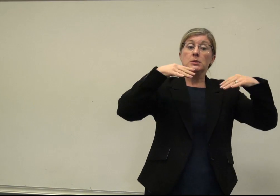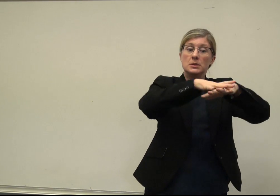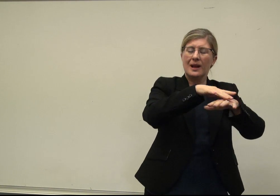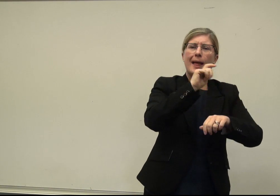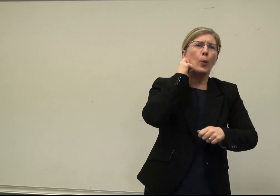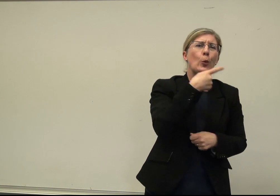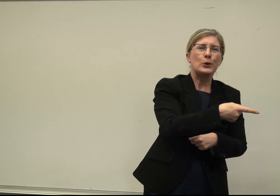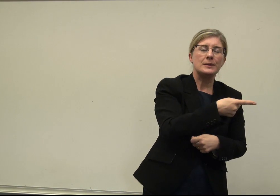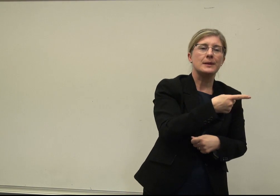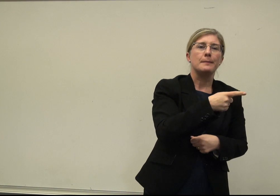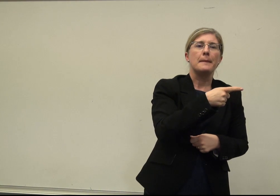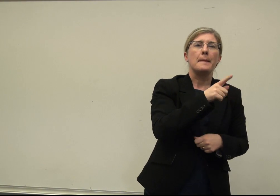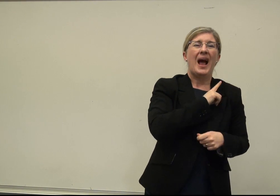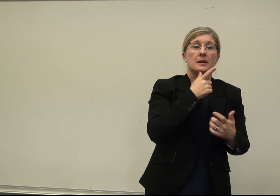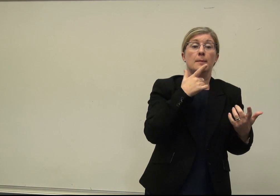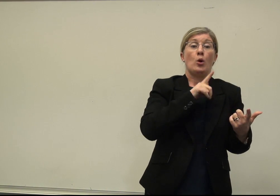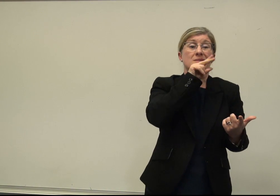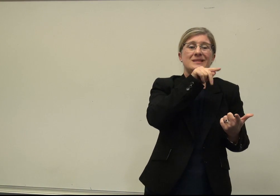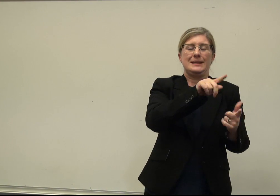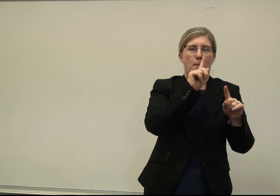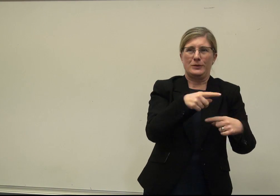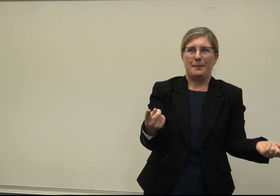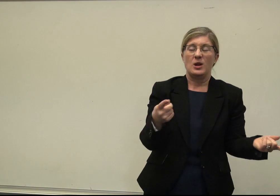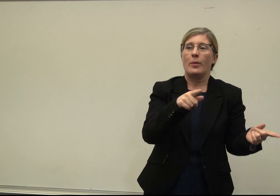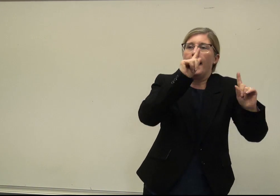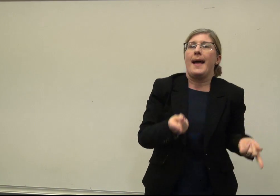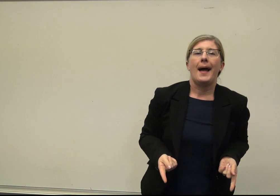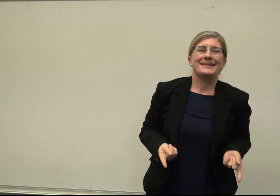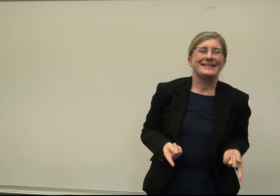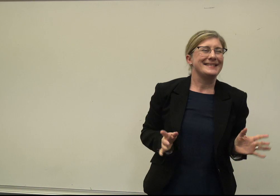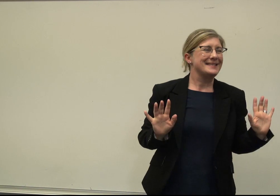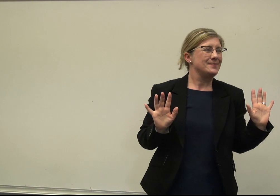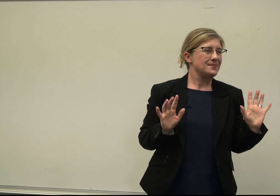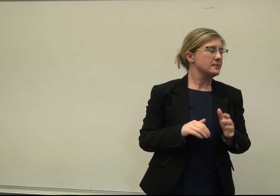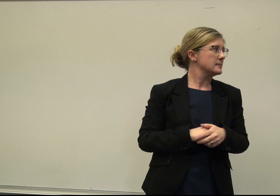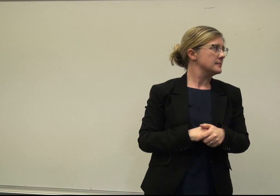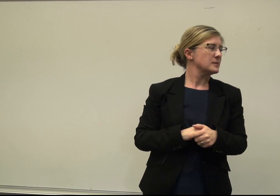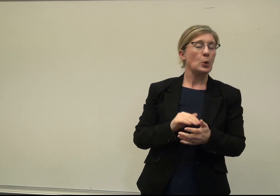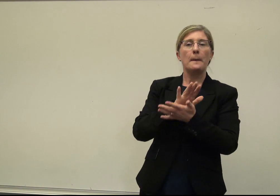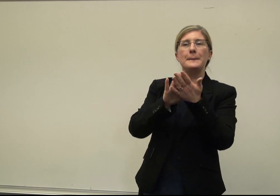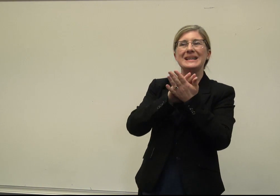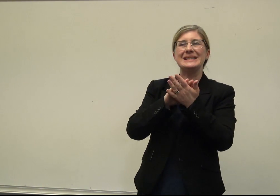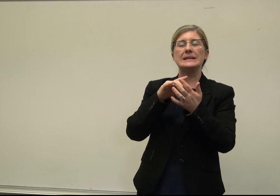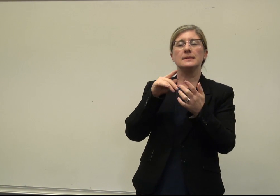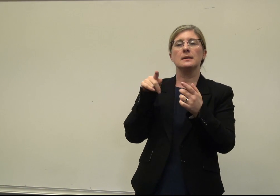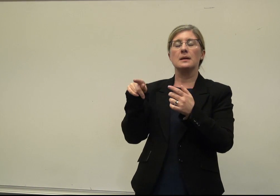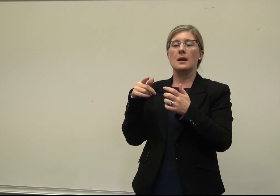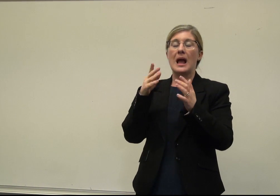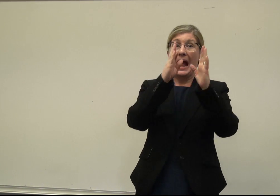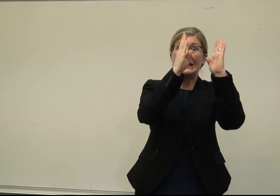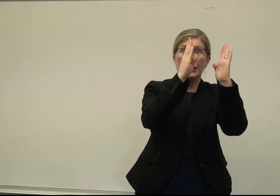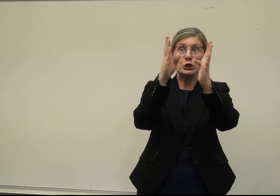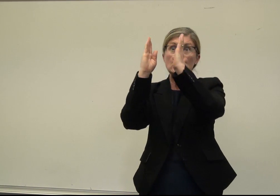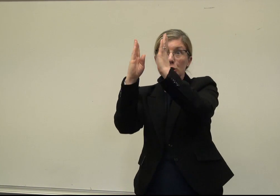same time. So these executive control advantages for attention tend not to be